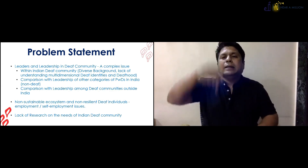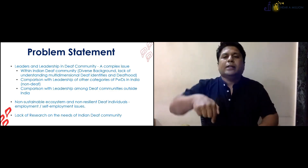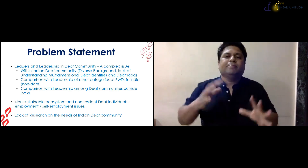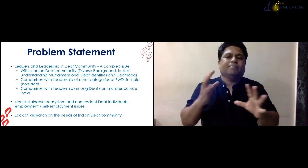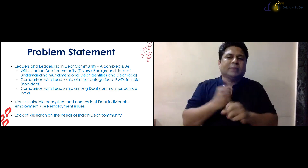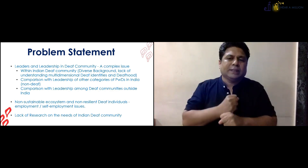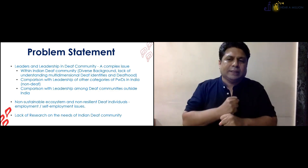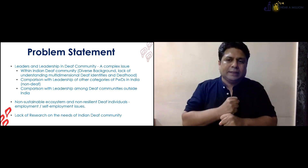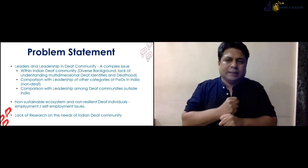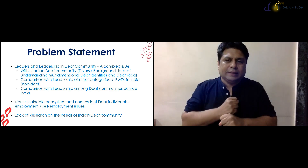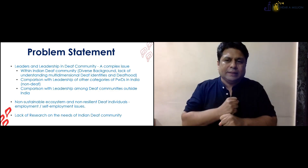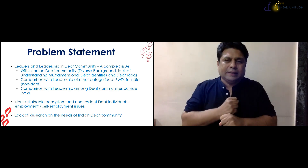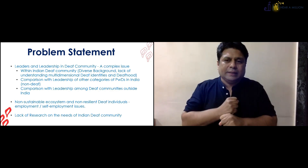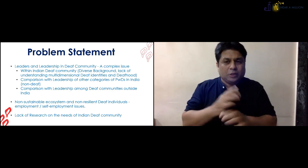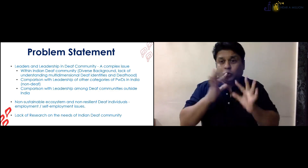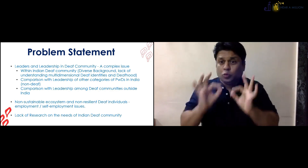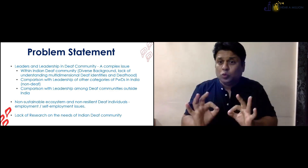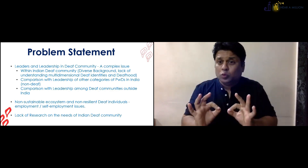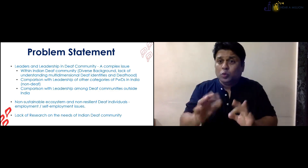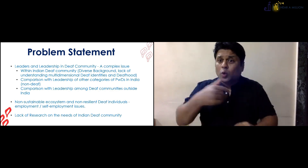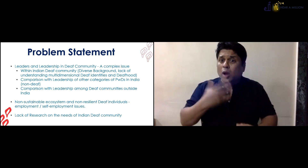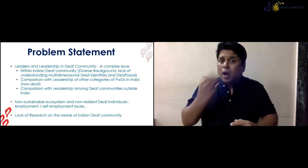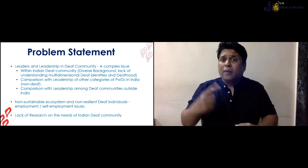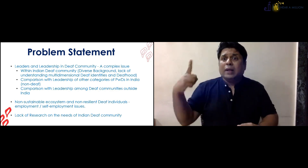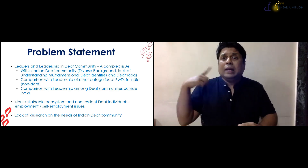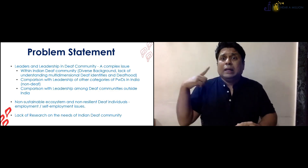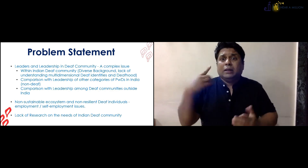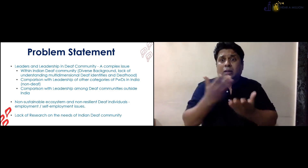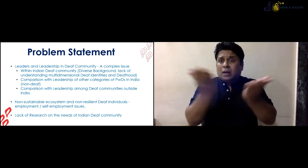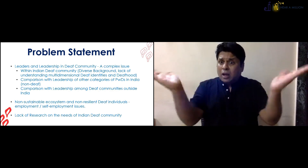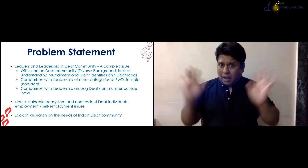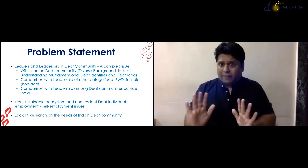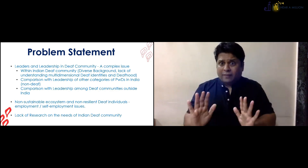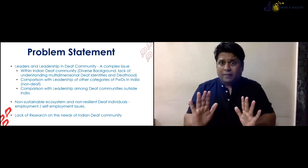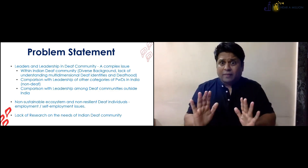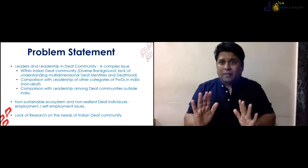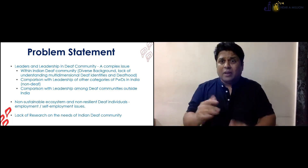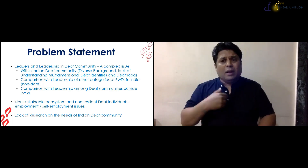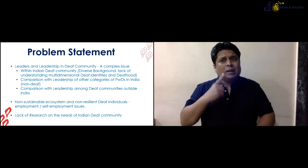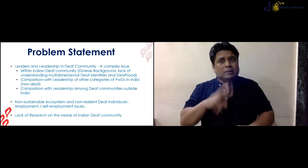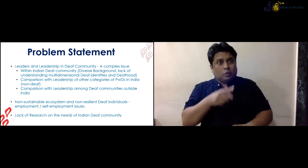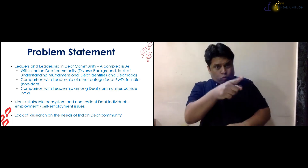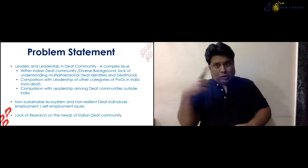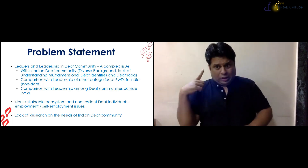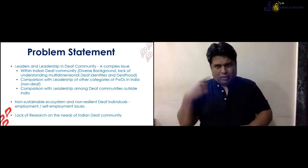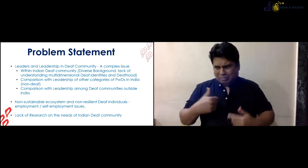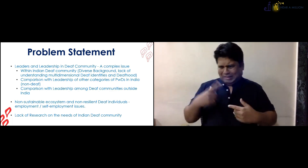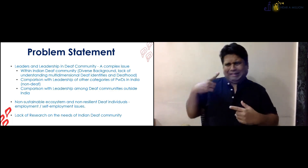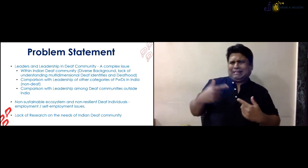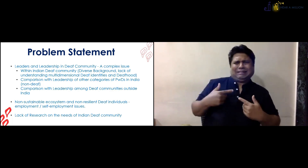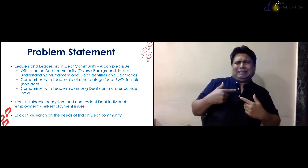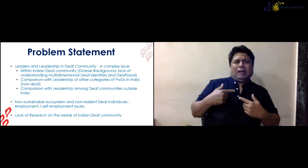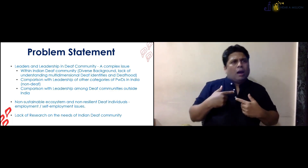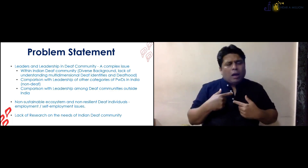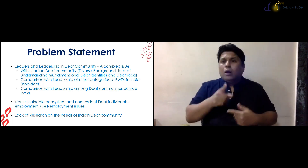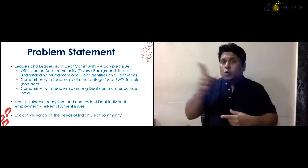basically adjusting, okay, this is what the person has to do, this is what who will do it. So this whole system is exactly what I feel